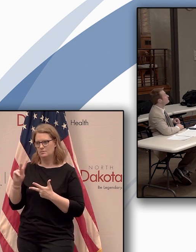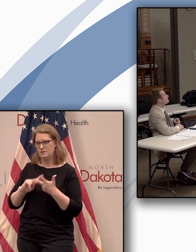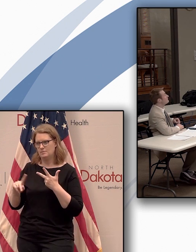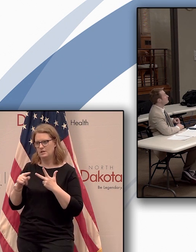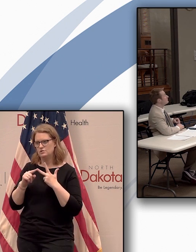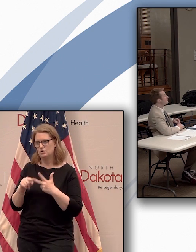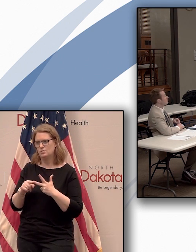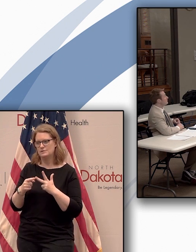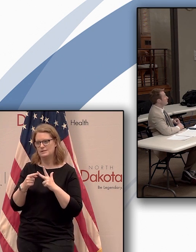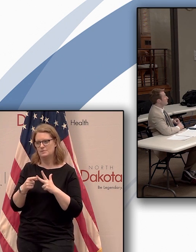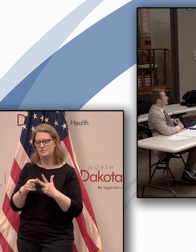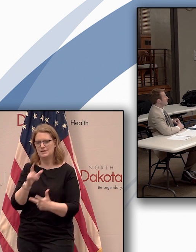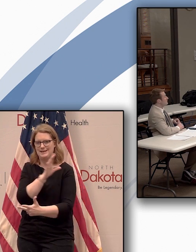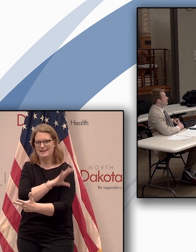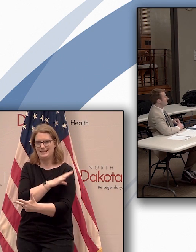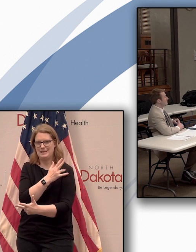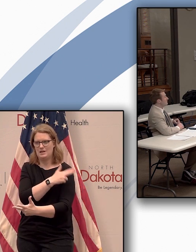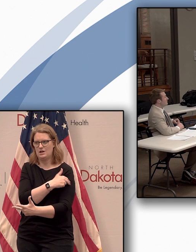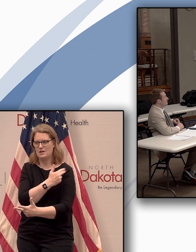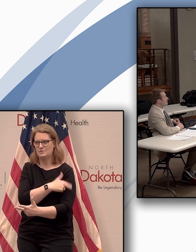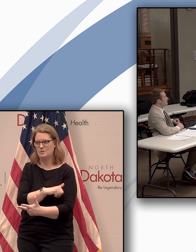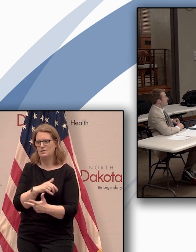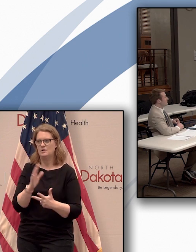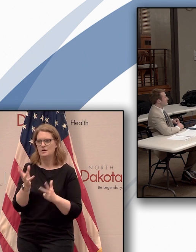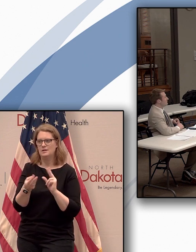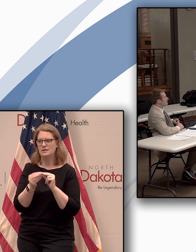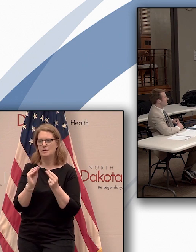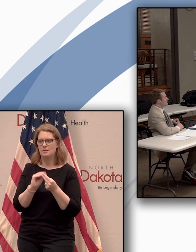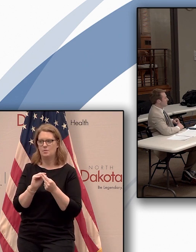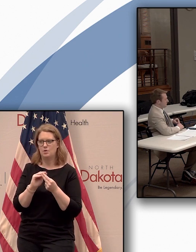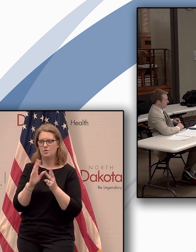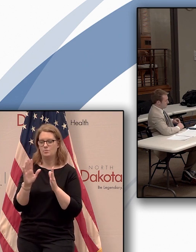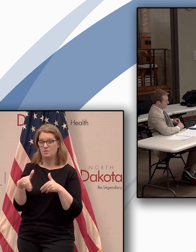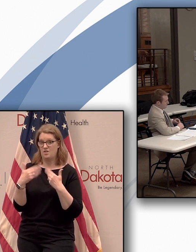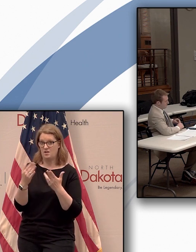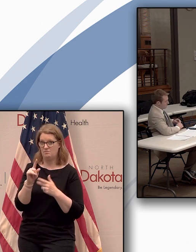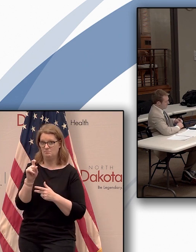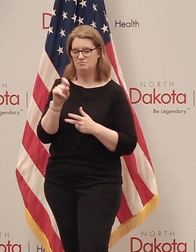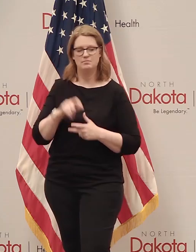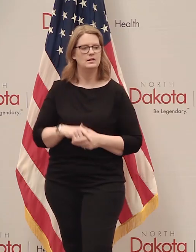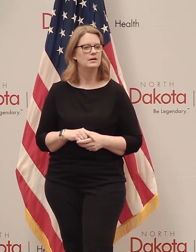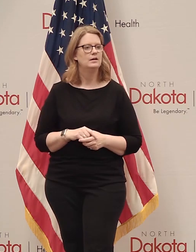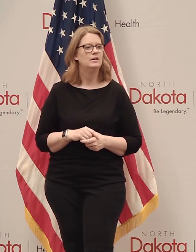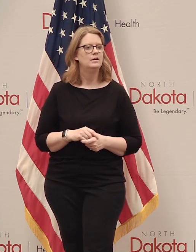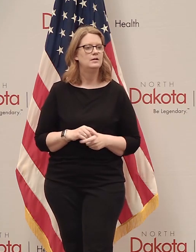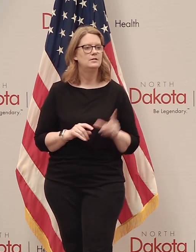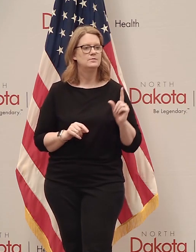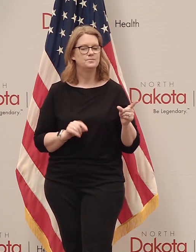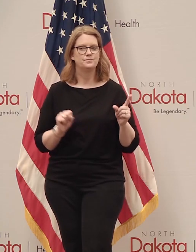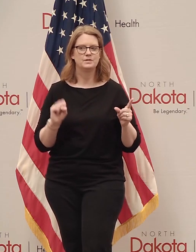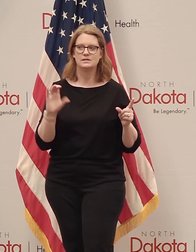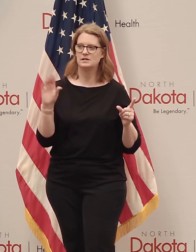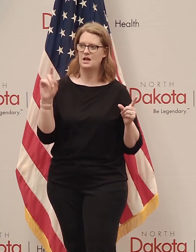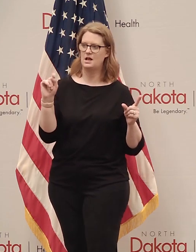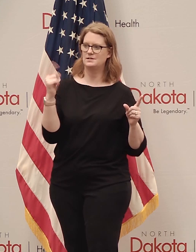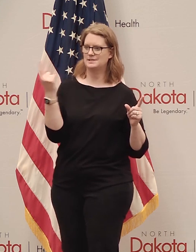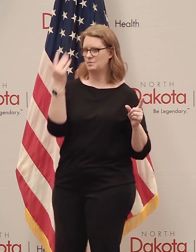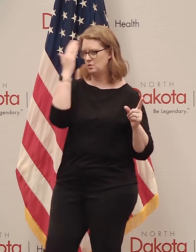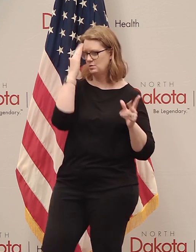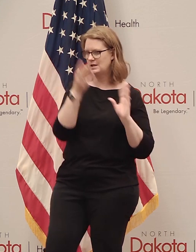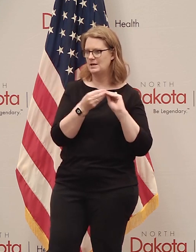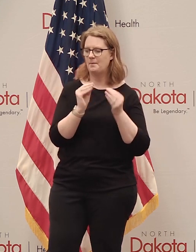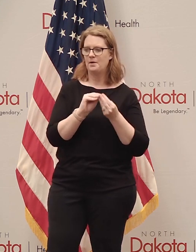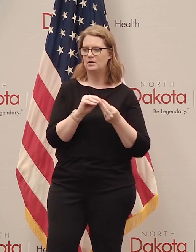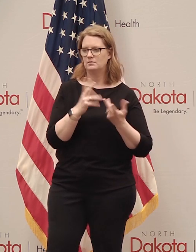with symptoms at a clinic or hospital? And is that number going to be provided? Scott, somebody knows that number. I don't